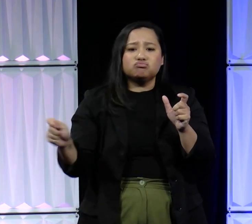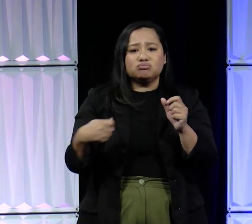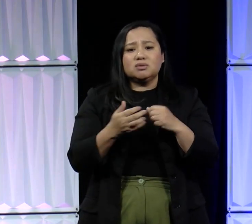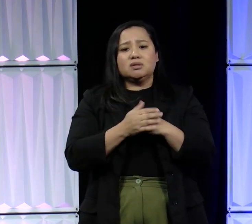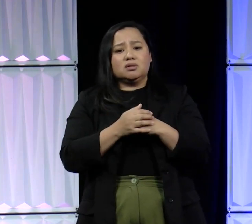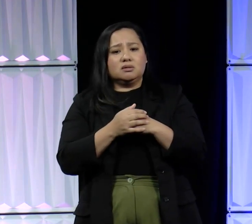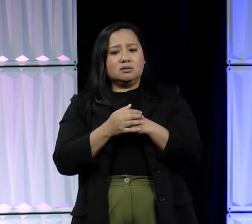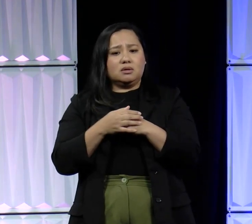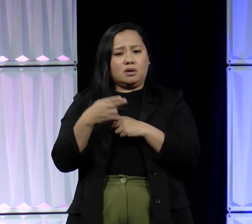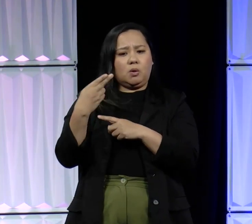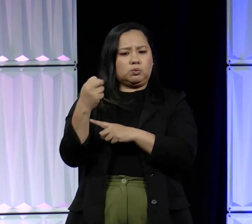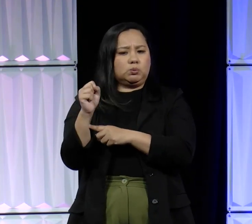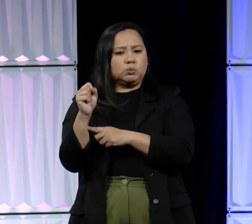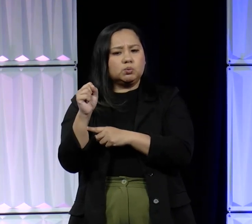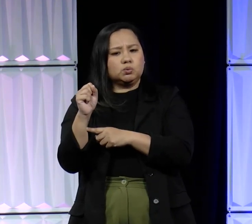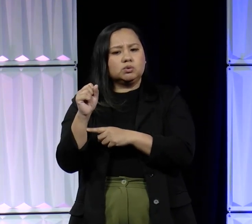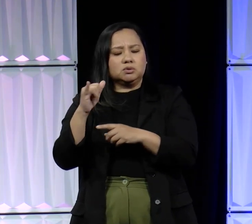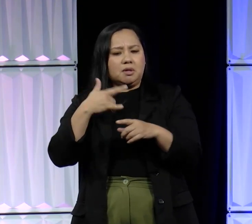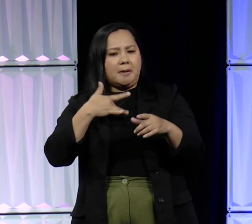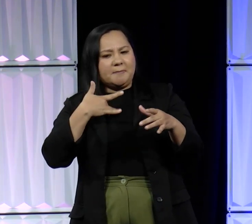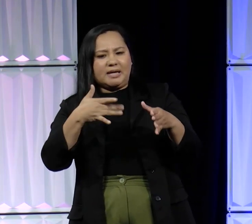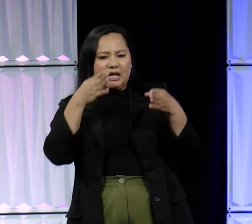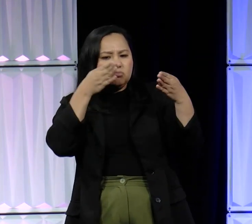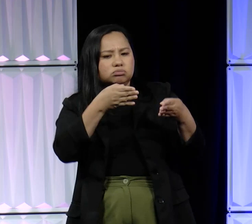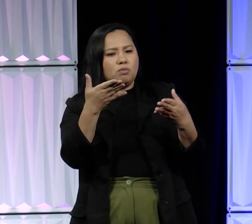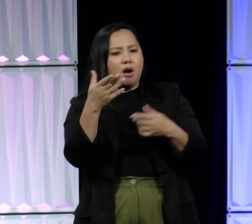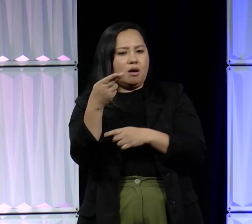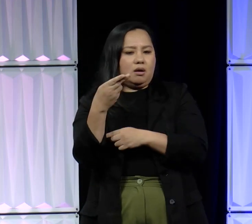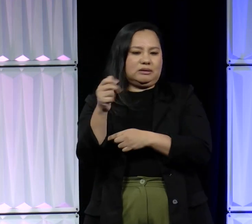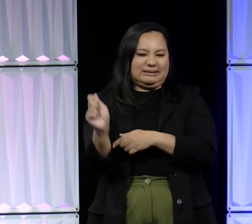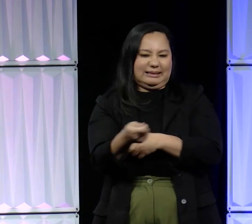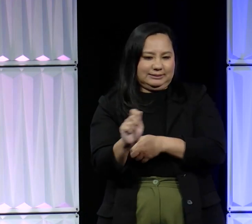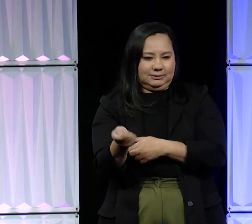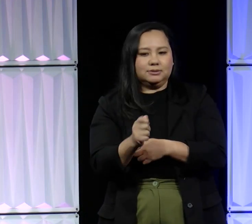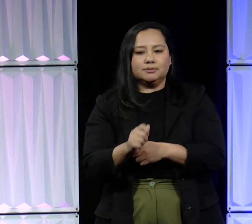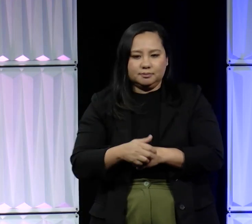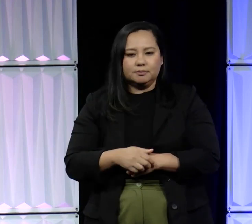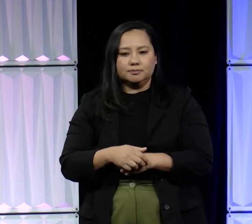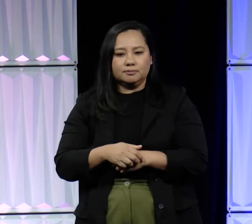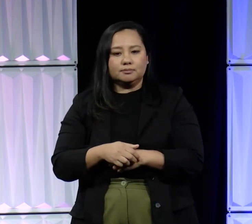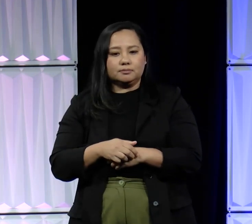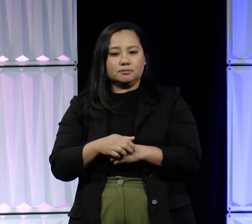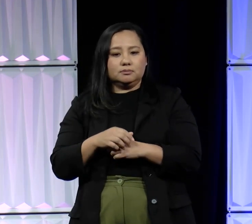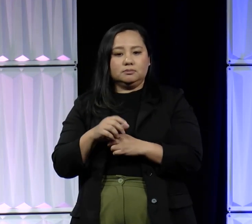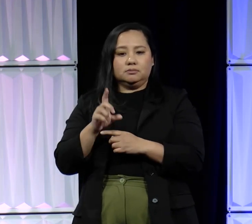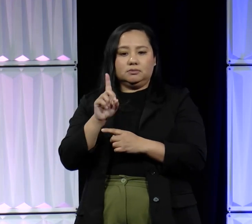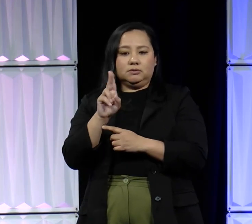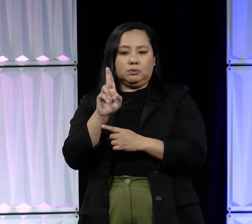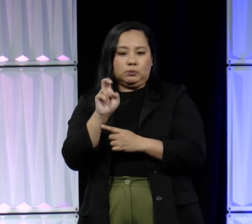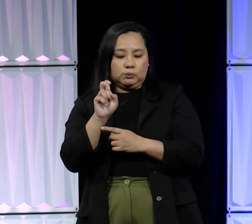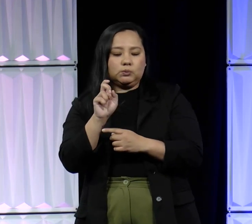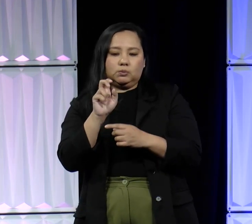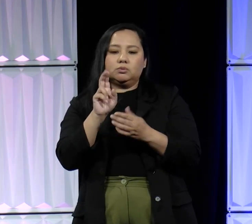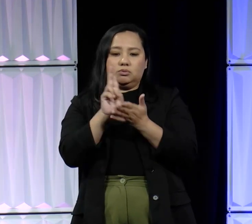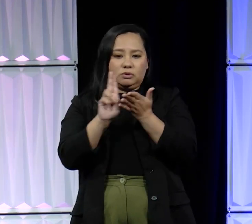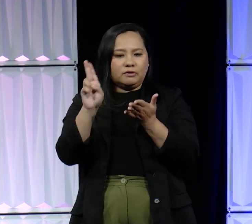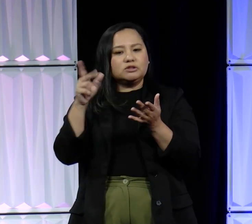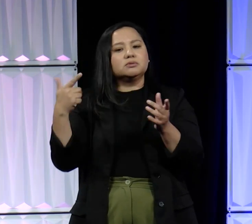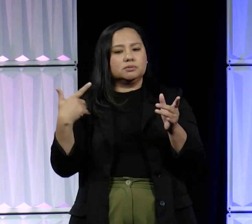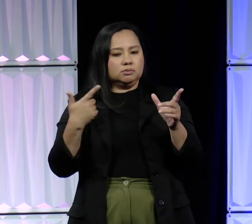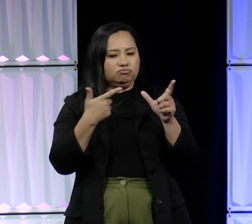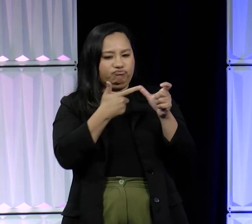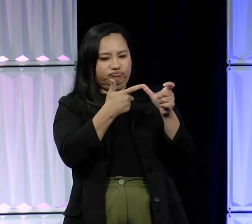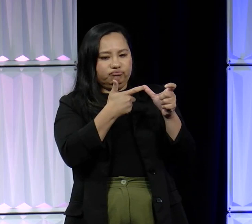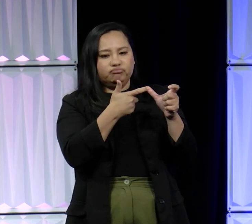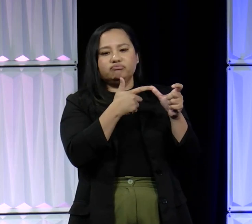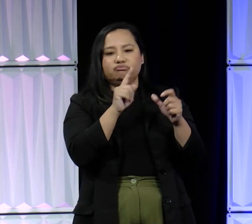where that's what I focused on. I went to Duke University and ran track. My coach assumed